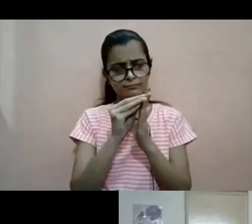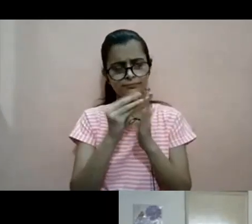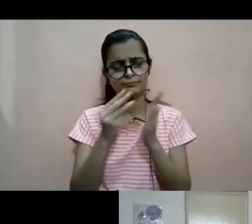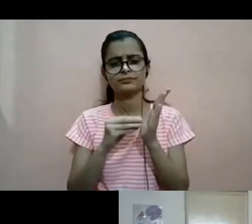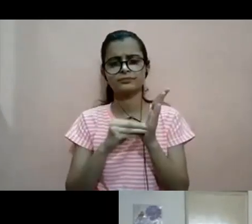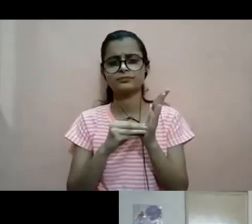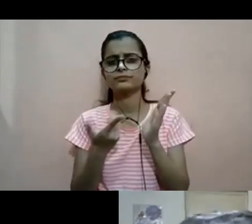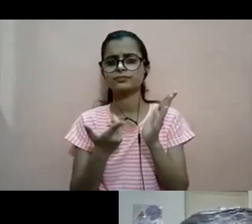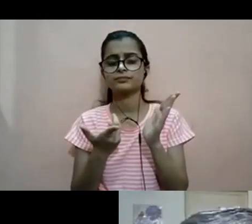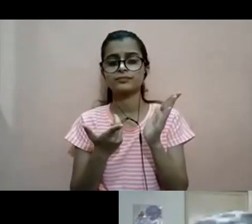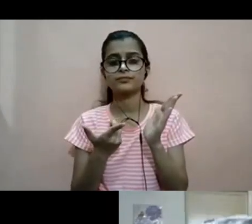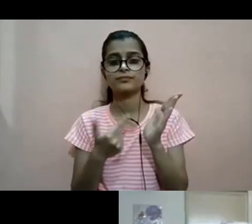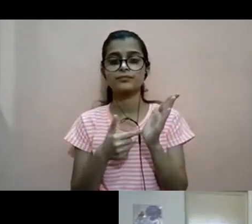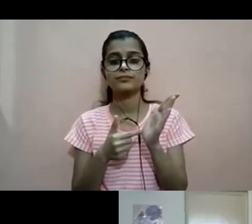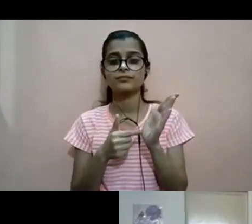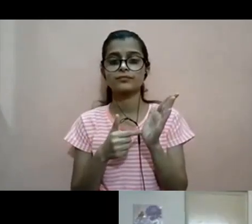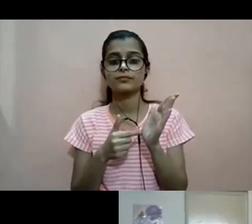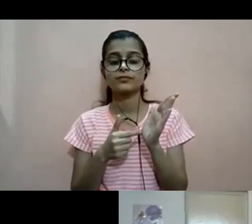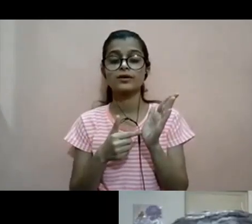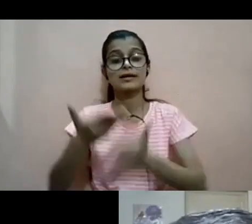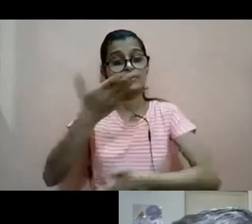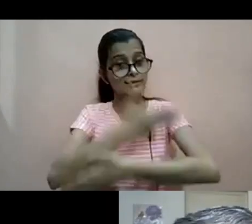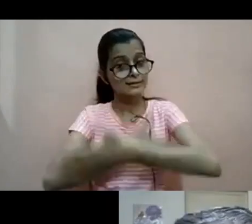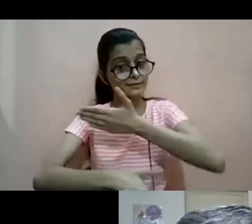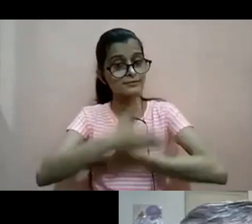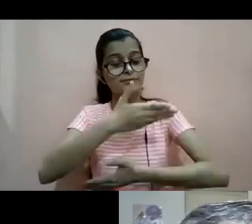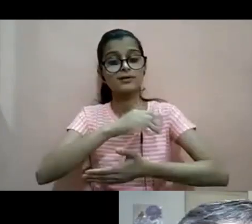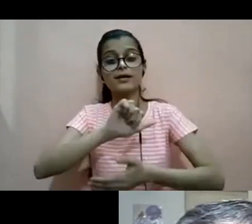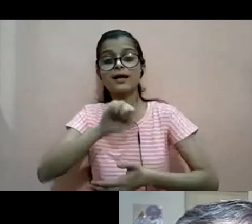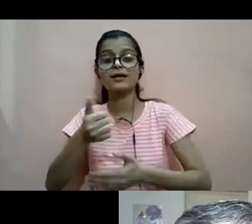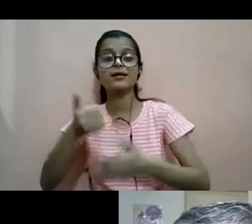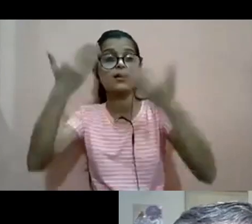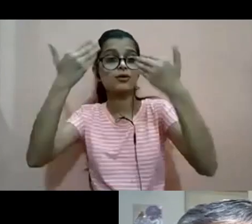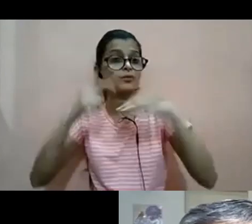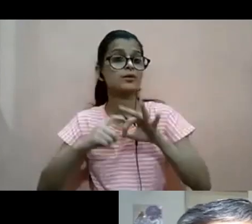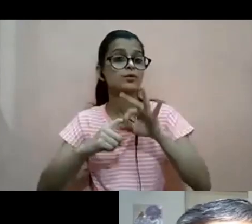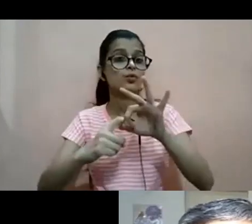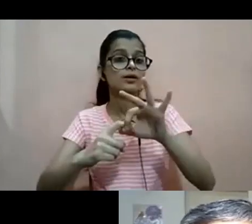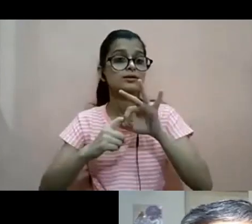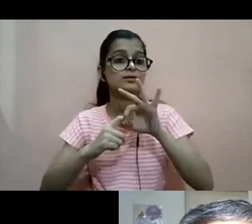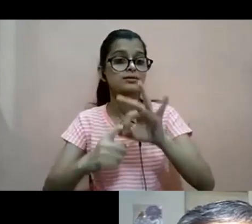human. Disability and other human questions. And